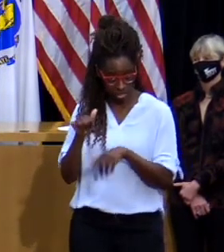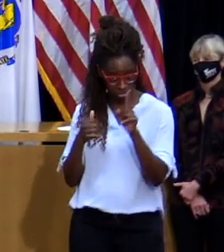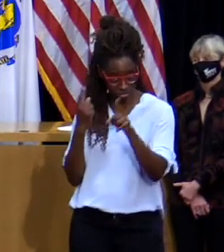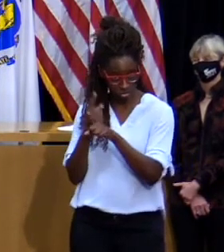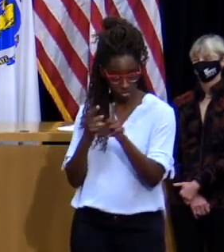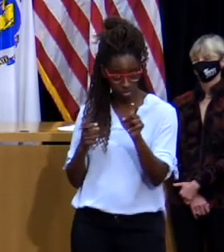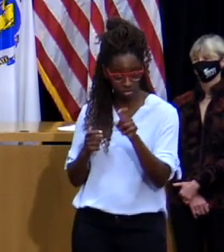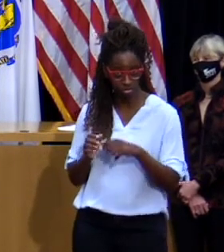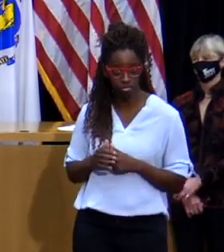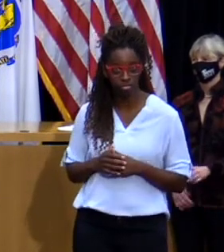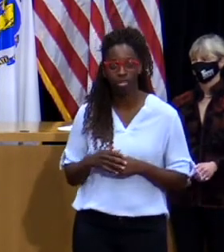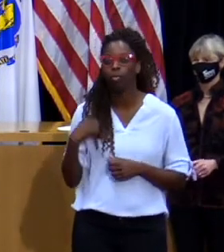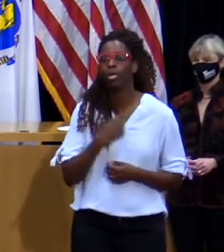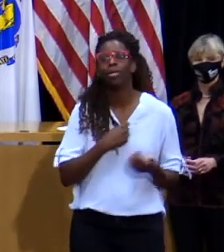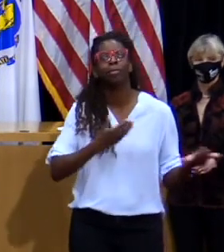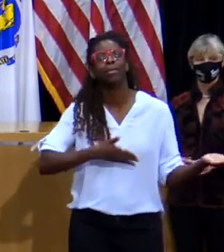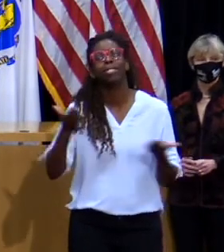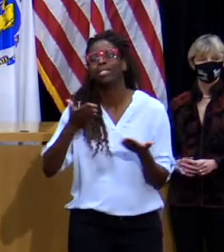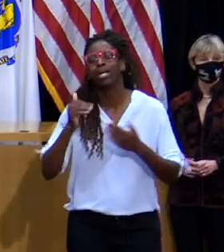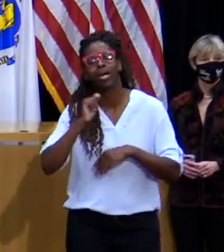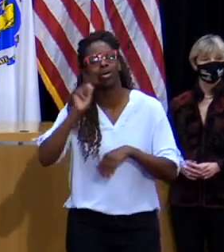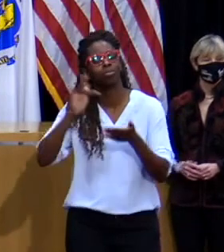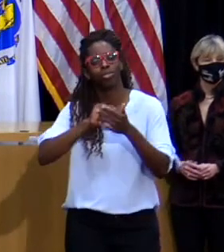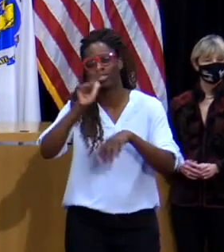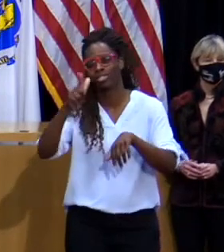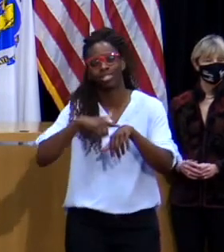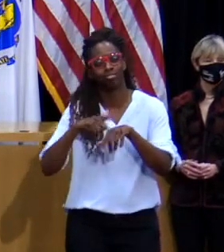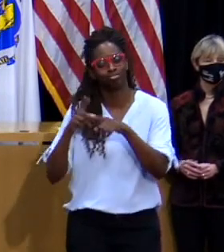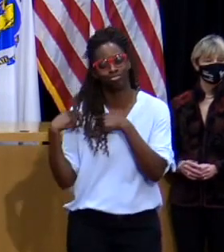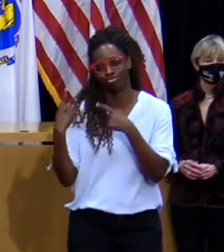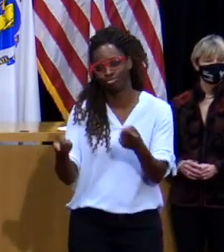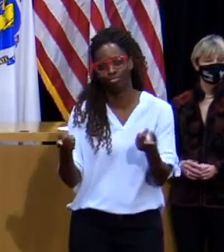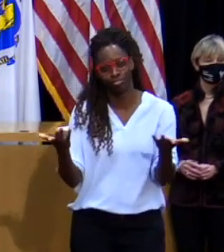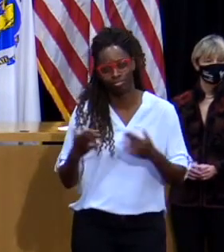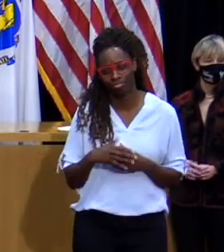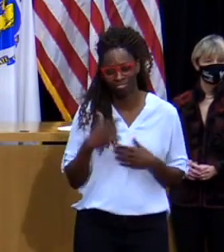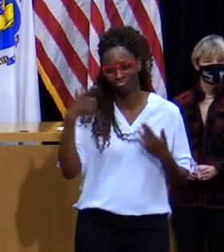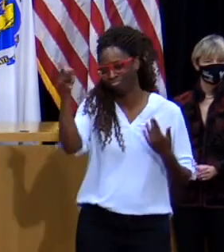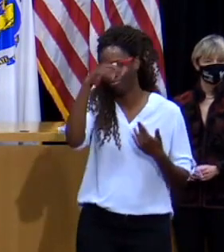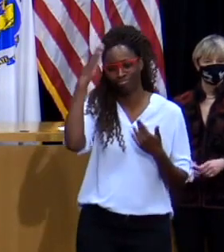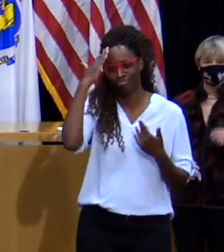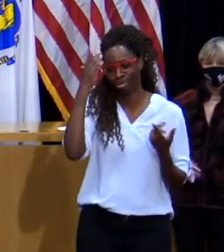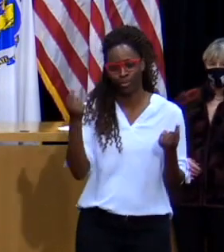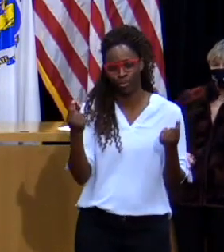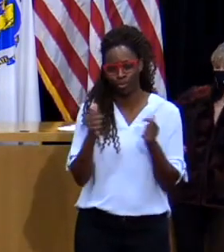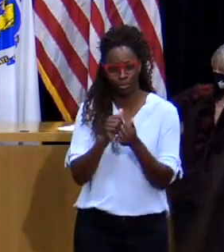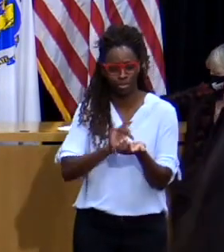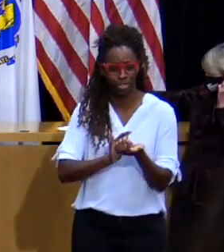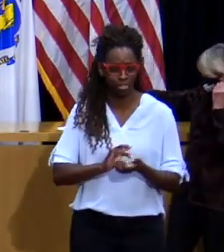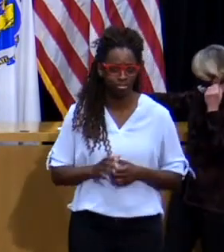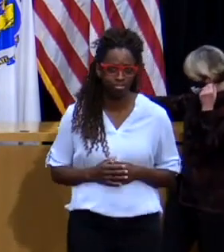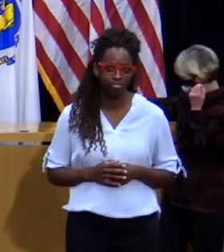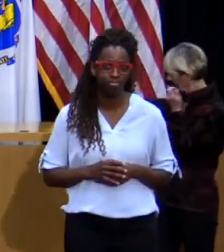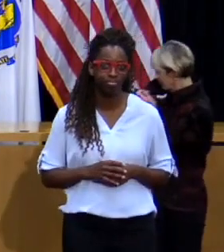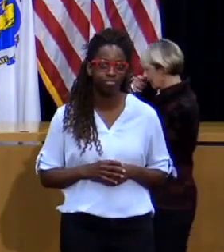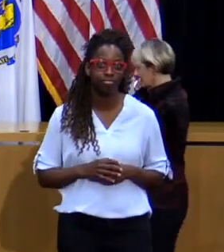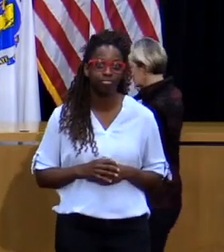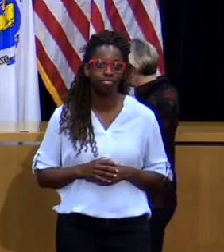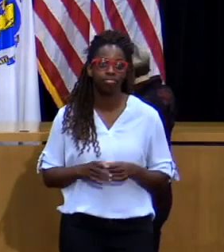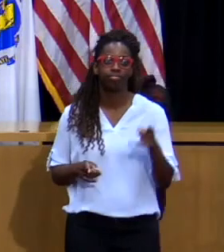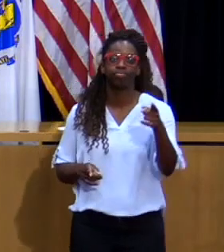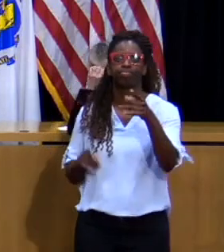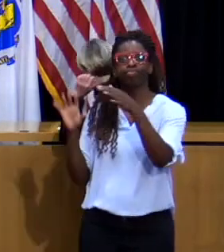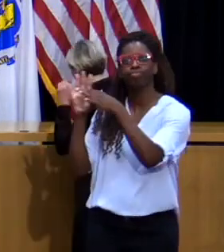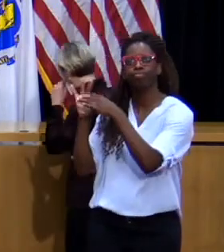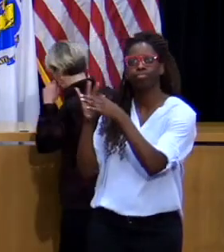we'll definitely be in good shape. Governor, Can you talk a little bit about jails, prisons, homeless shelters? I think some